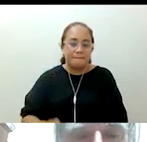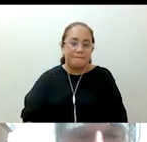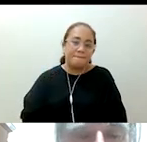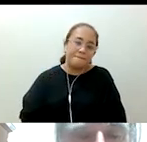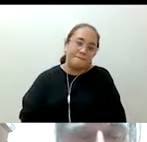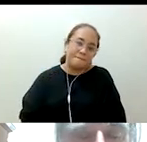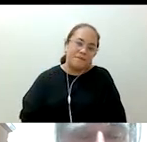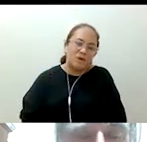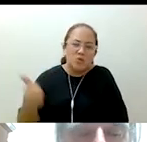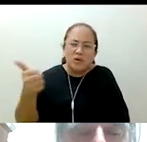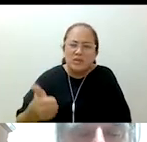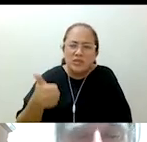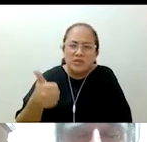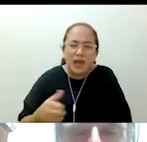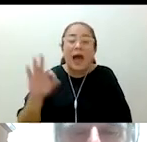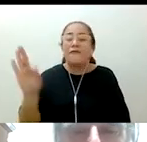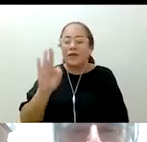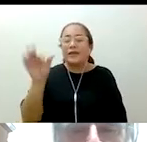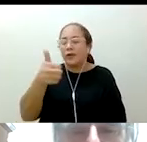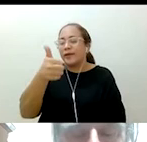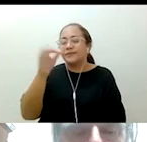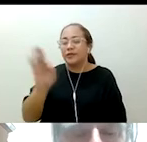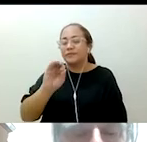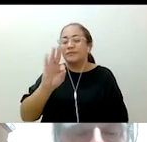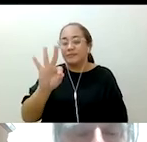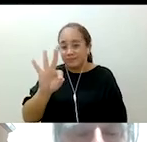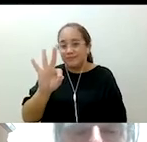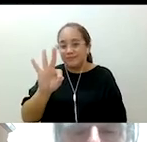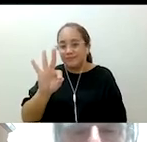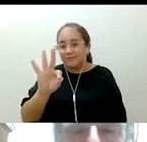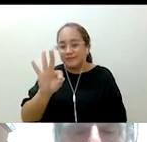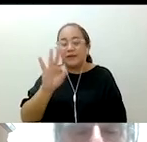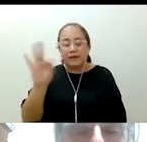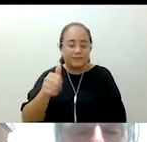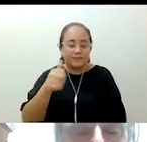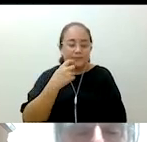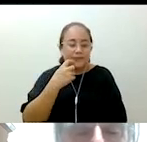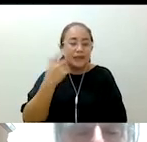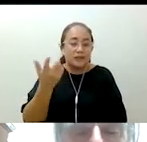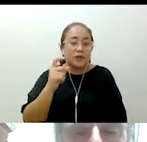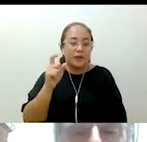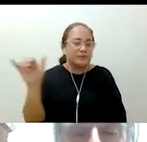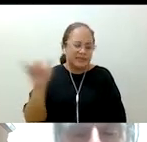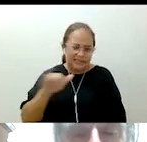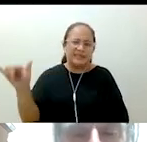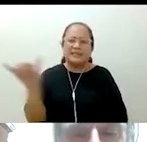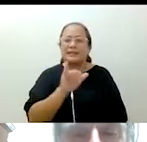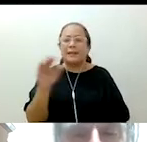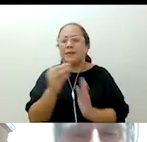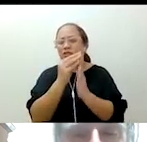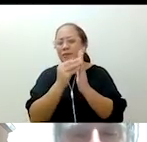the Which one? Friday, the Friday. Friday. Okay, okay. We're changing the F. Okay, so it will be exactly the same hand shape.